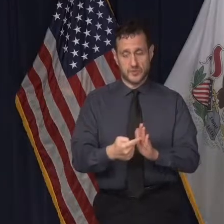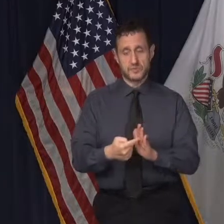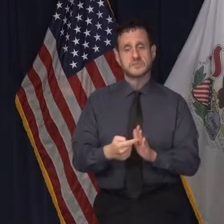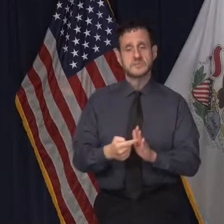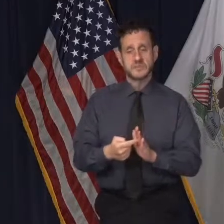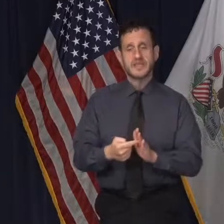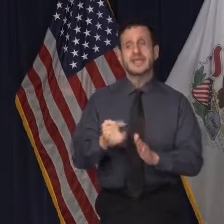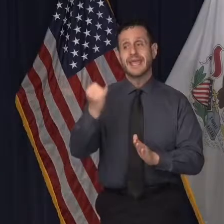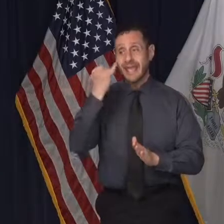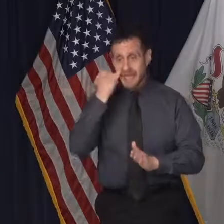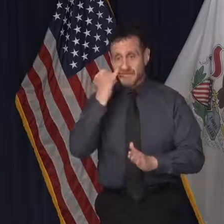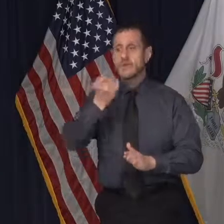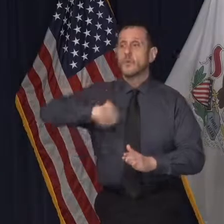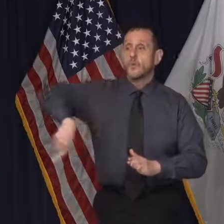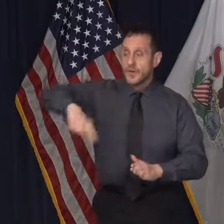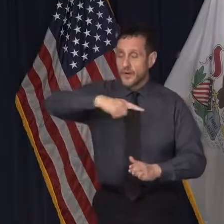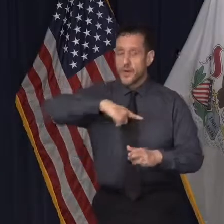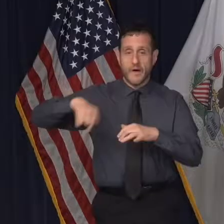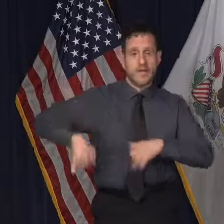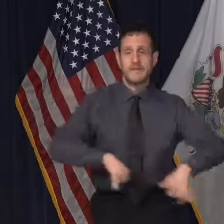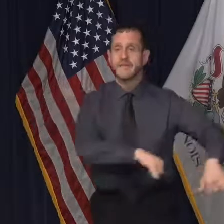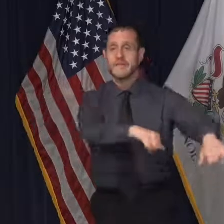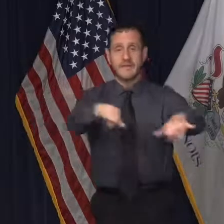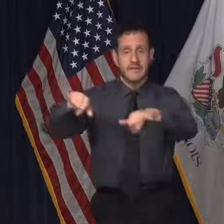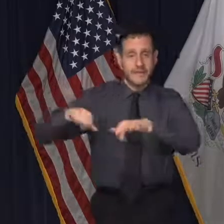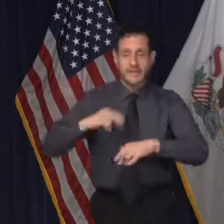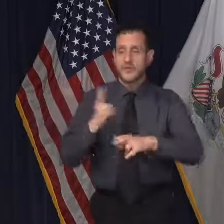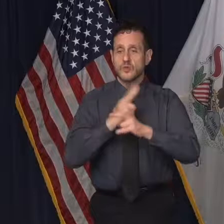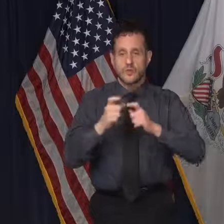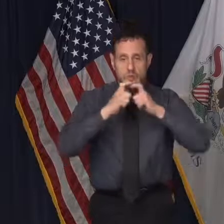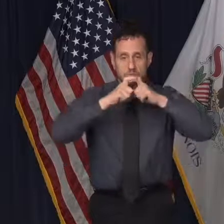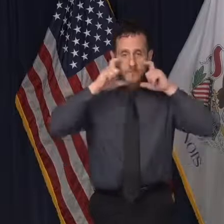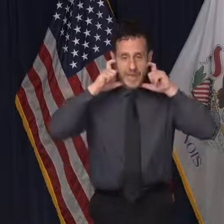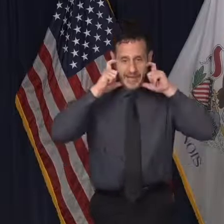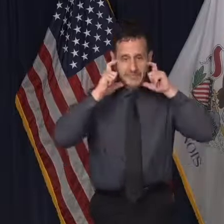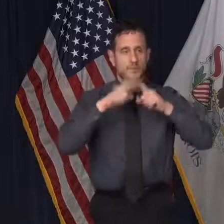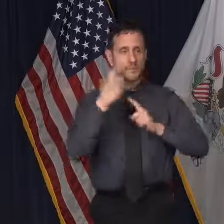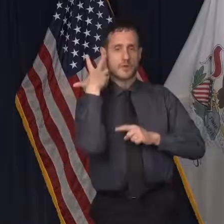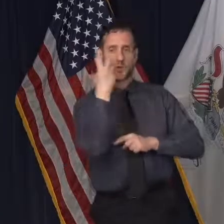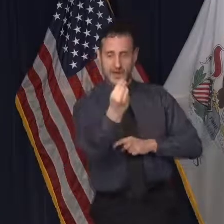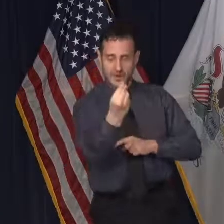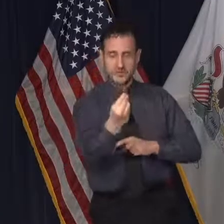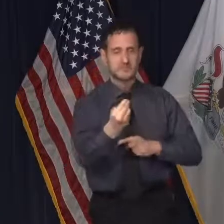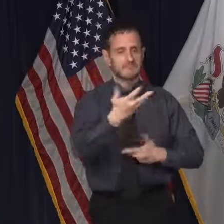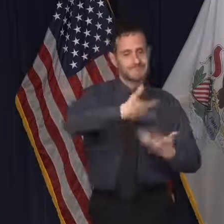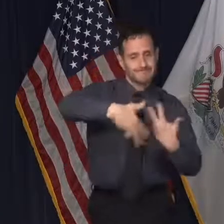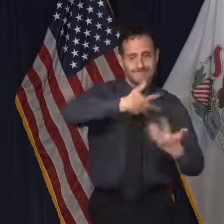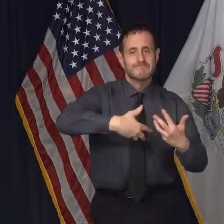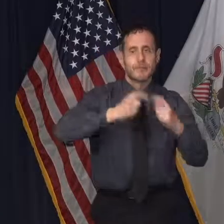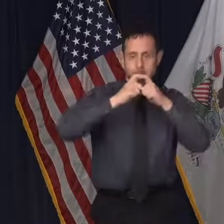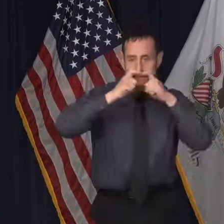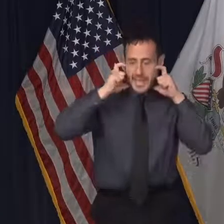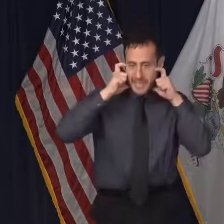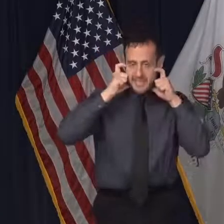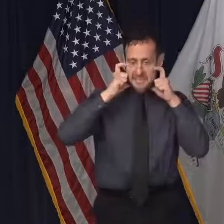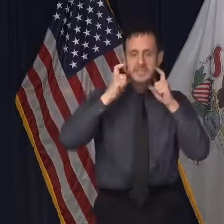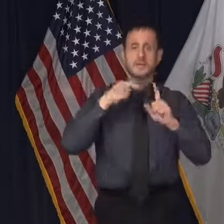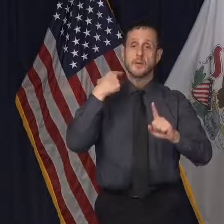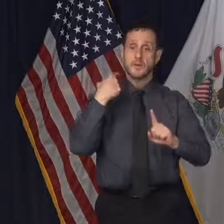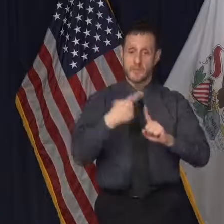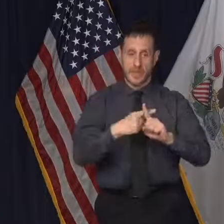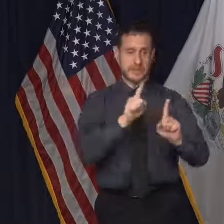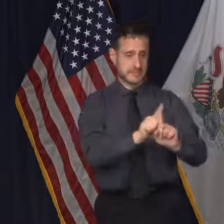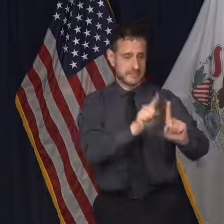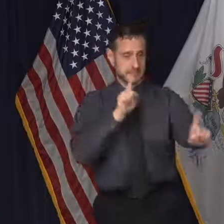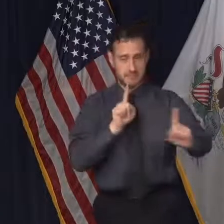universal adoption of non-medical masks when out in public in combination with complementary public health